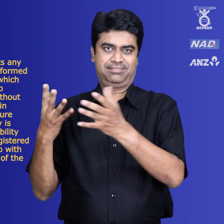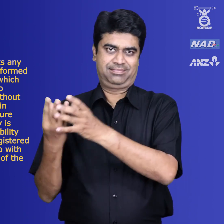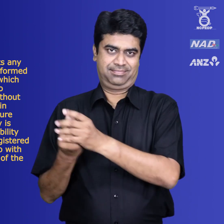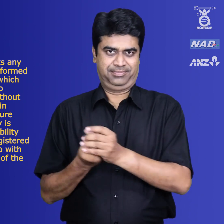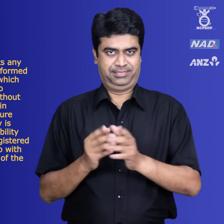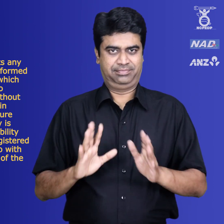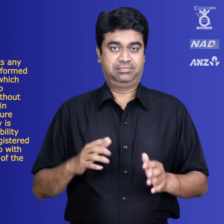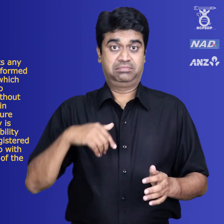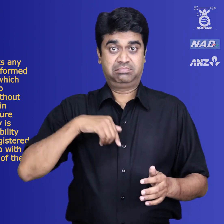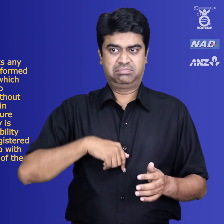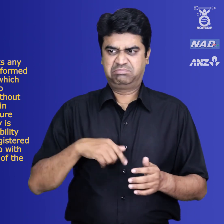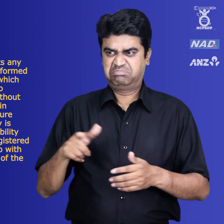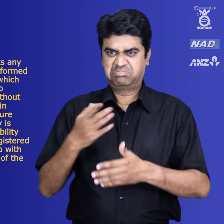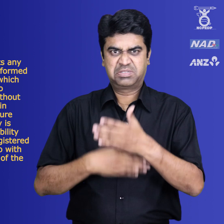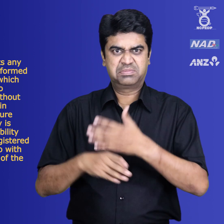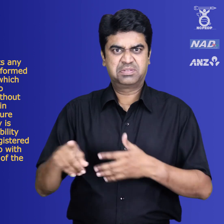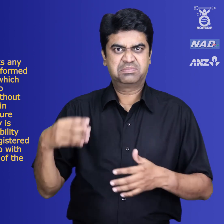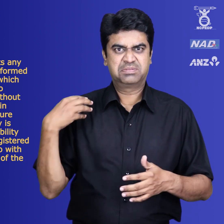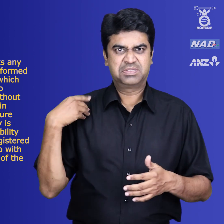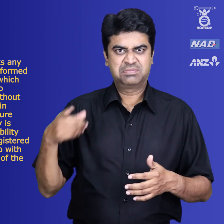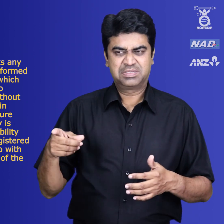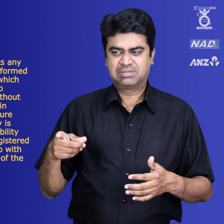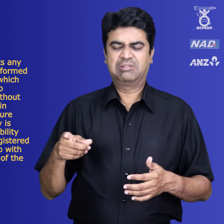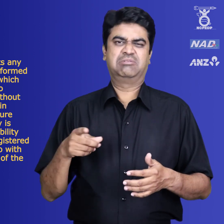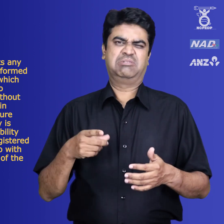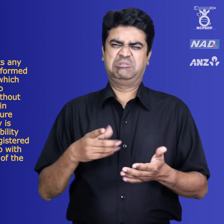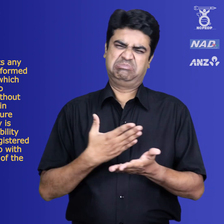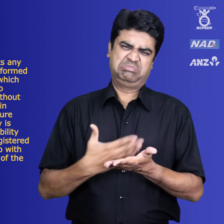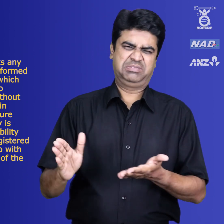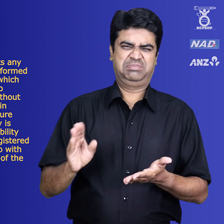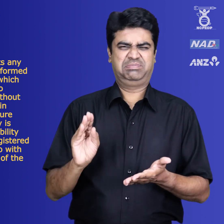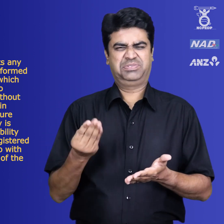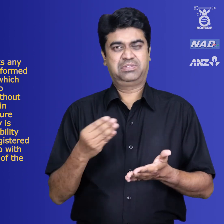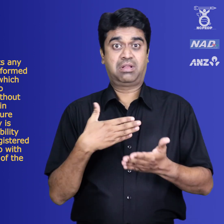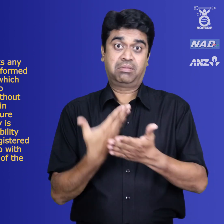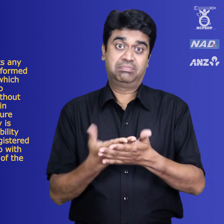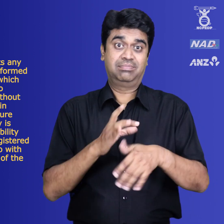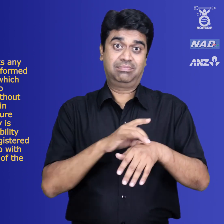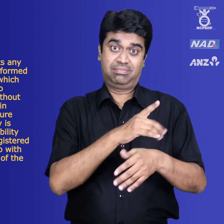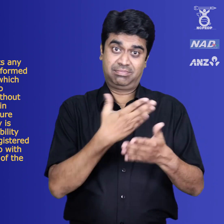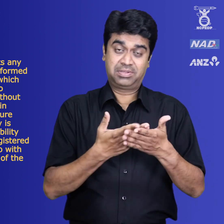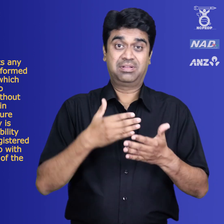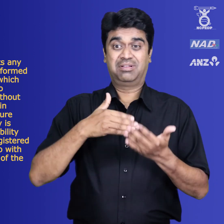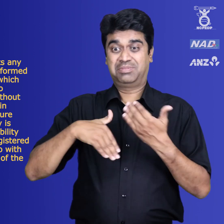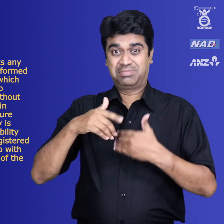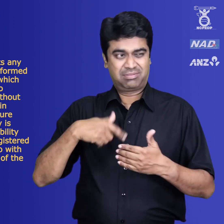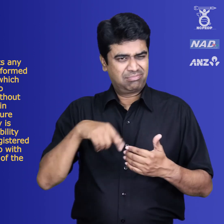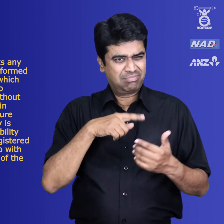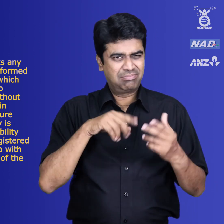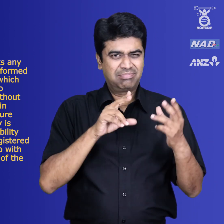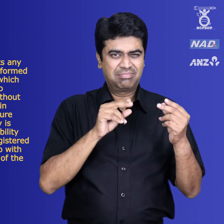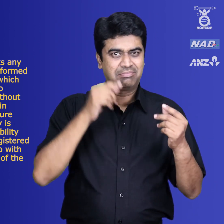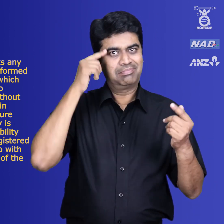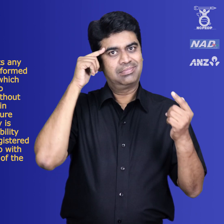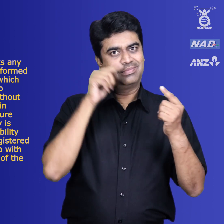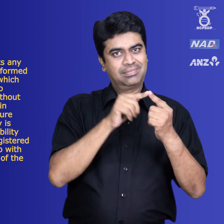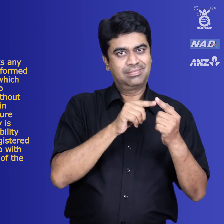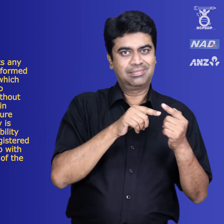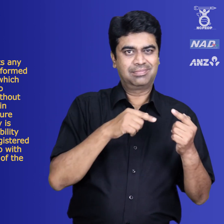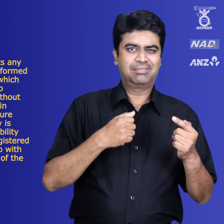in cases where medical procedure for termination of pregnancy is done in severe cases of disability and with the